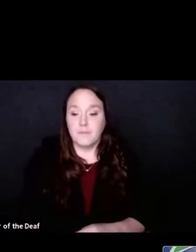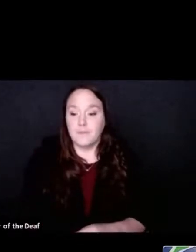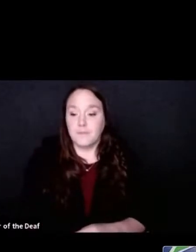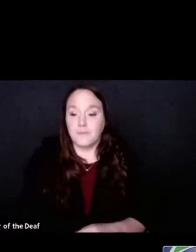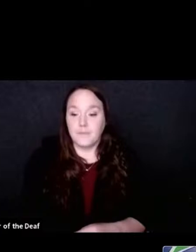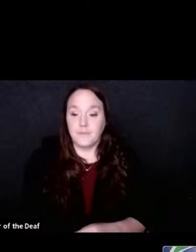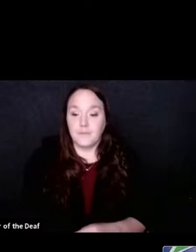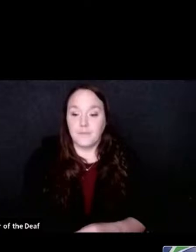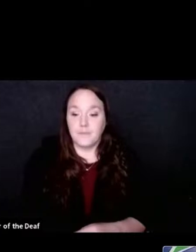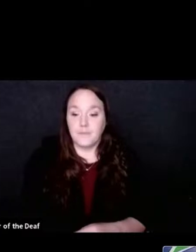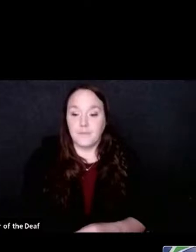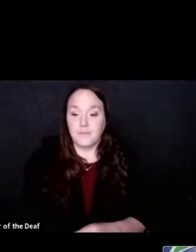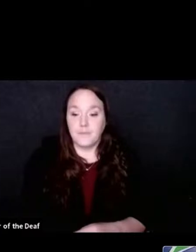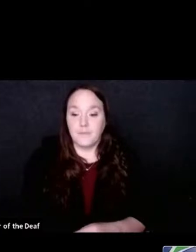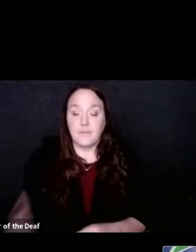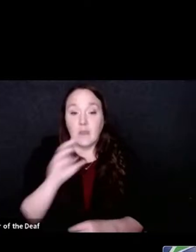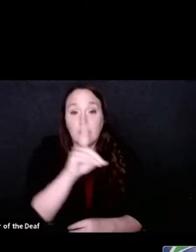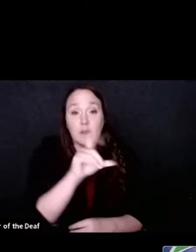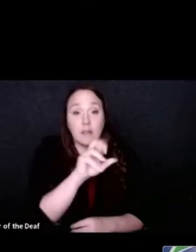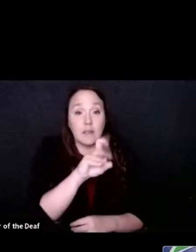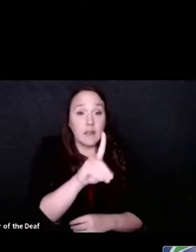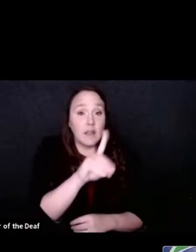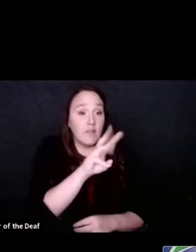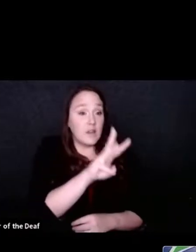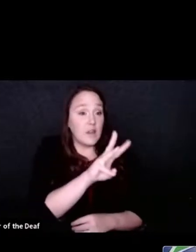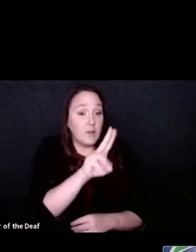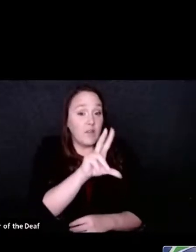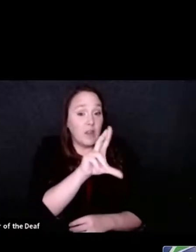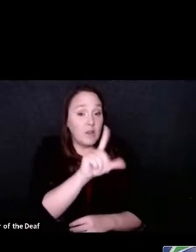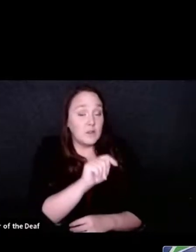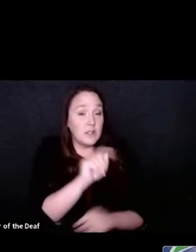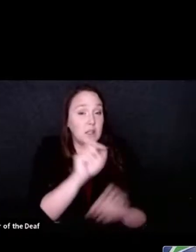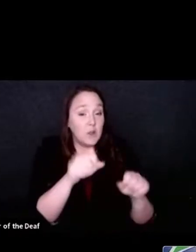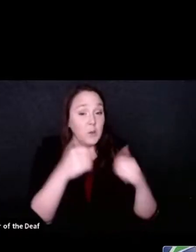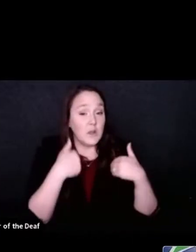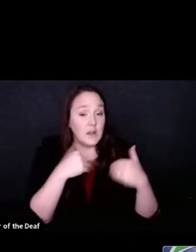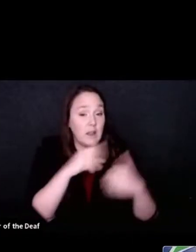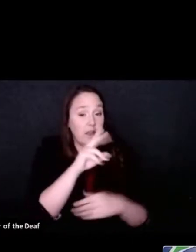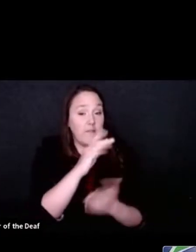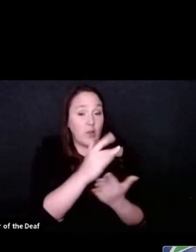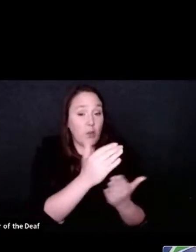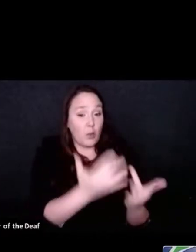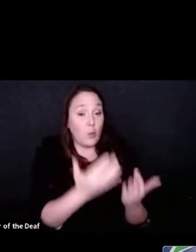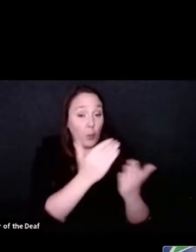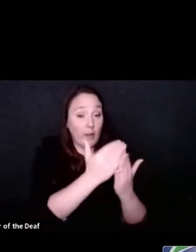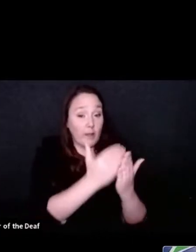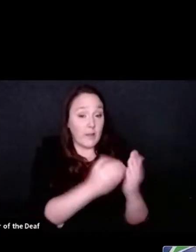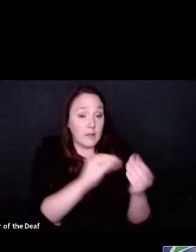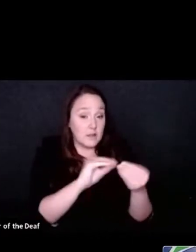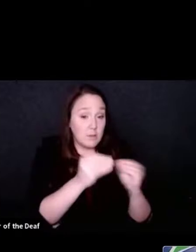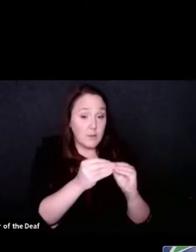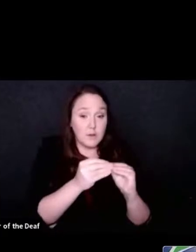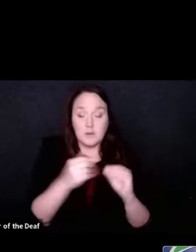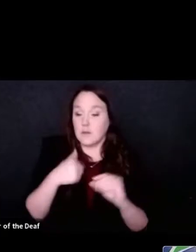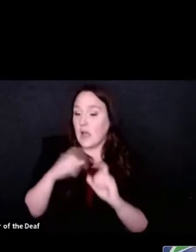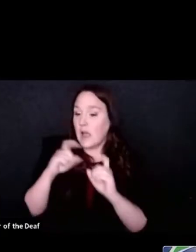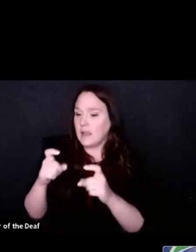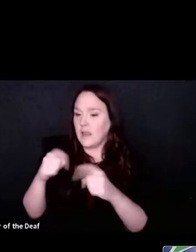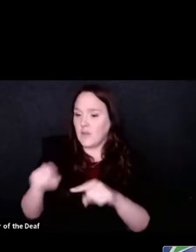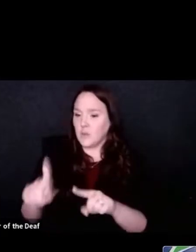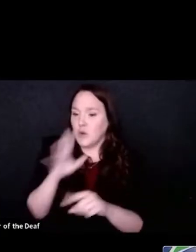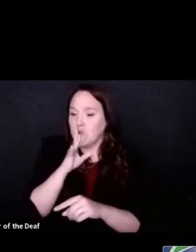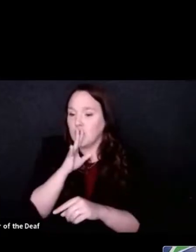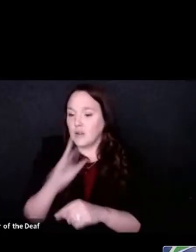Our first question, David from WVLT. Can we get updated waitlist numbers? I gave them in my talking points.